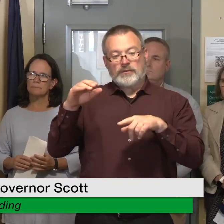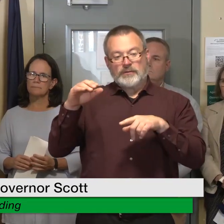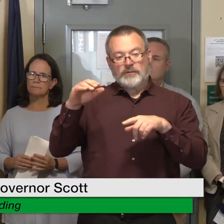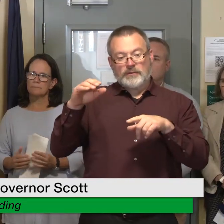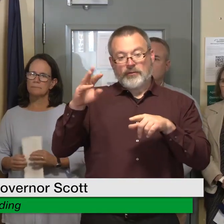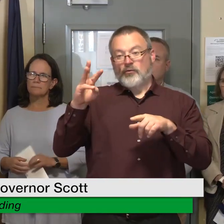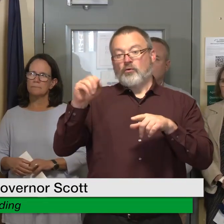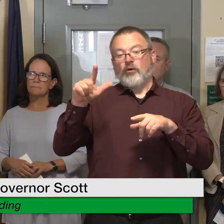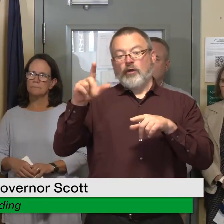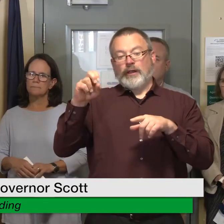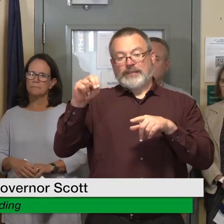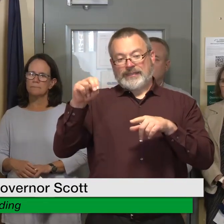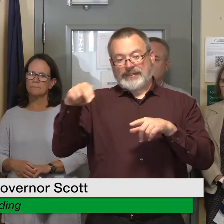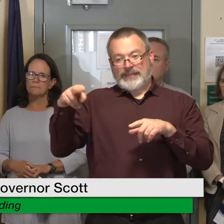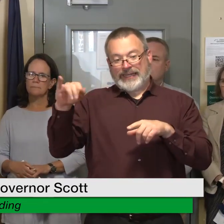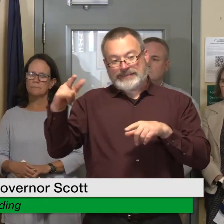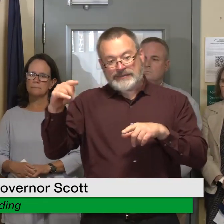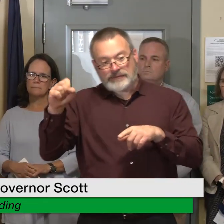Hardwick Depot.